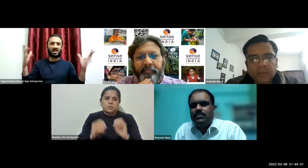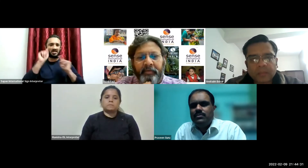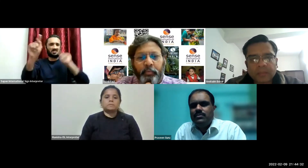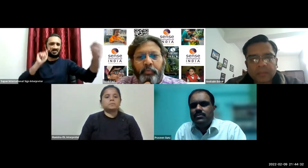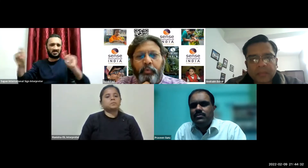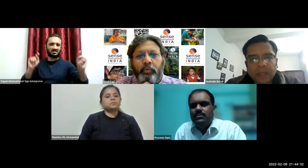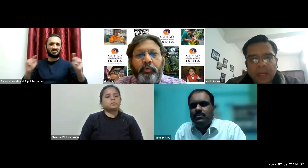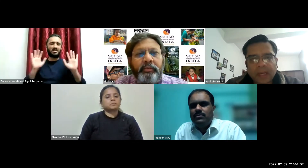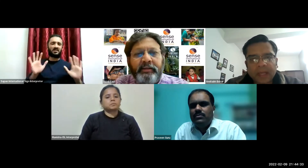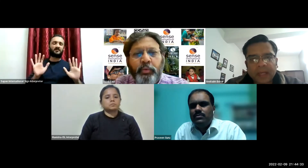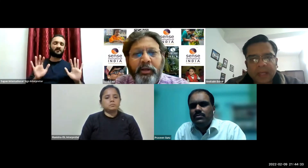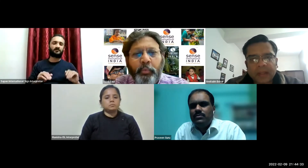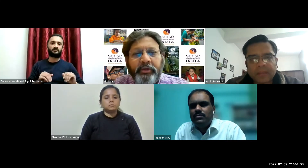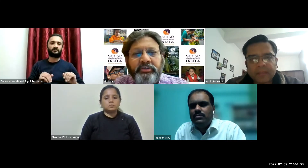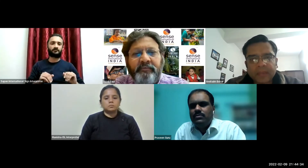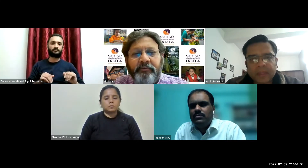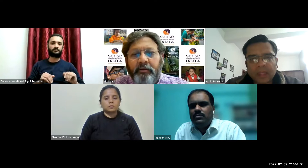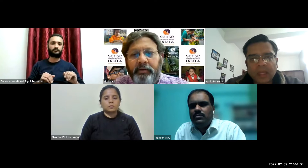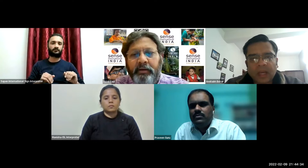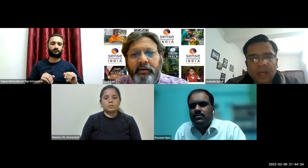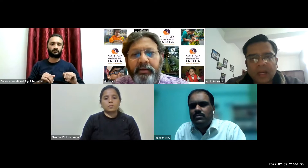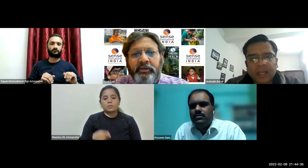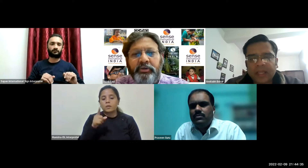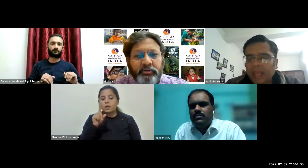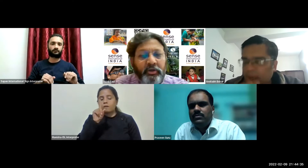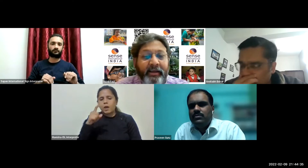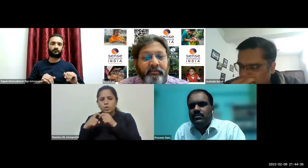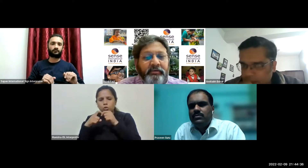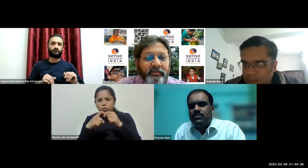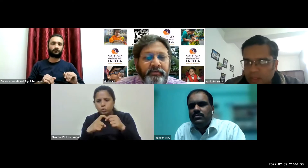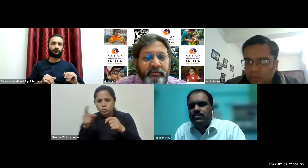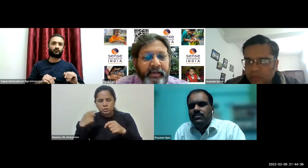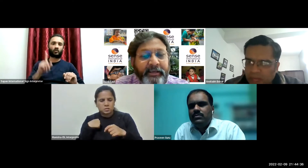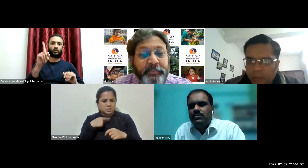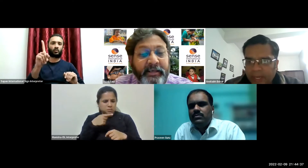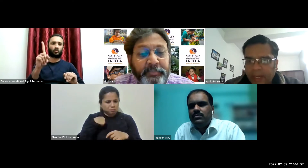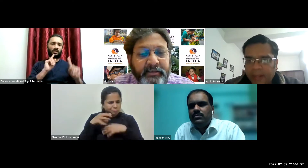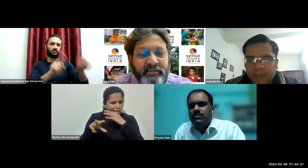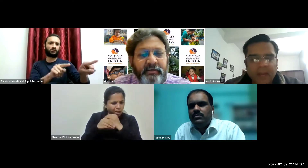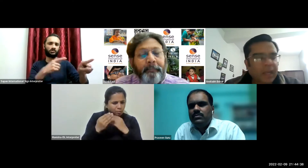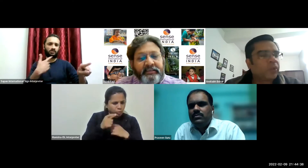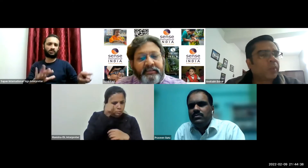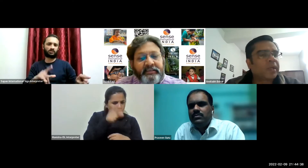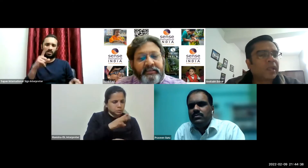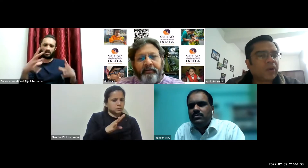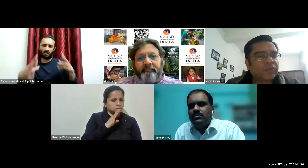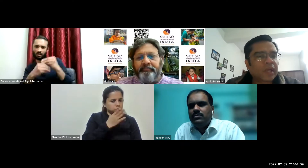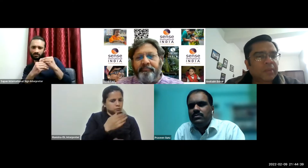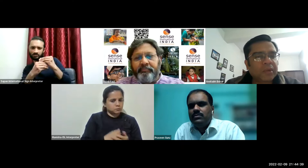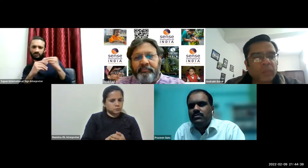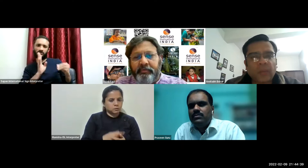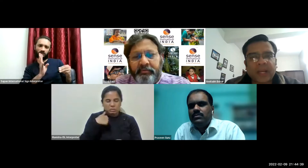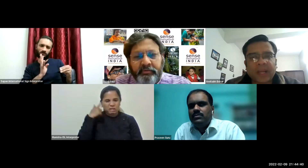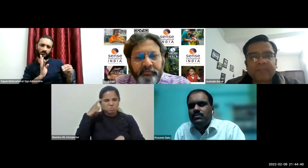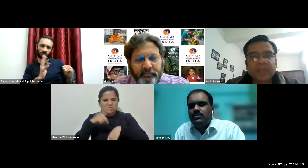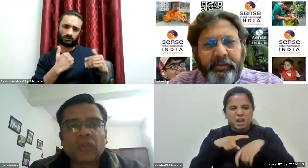Okay. There is Akhil, one question from. Akhil, can I add on this? Yeah, Very please, quickly. please. I know we're running out of